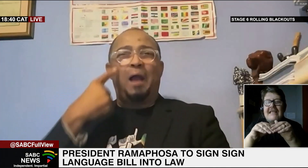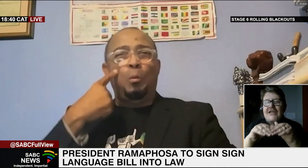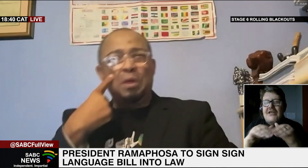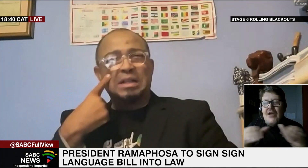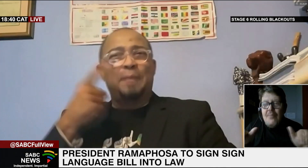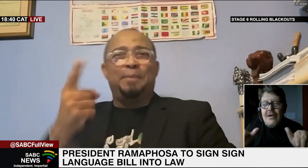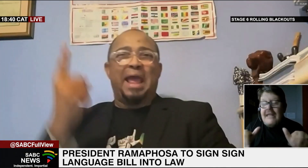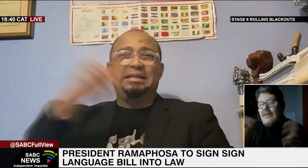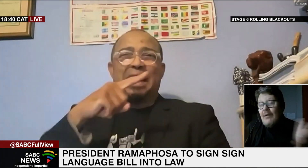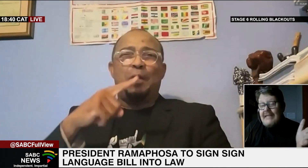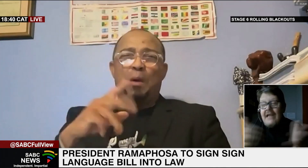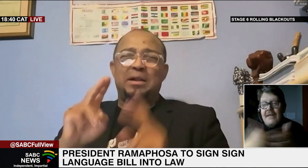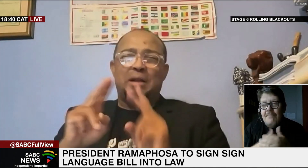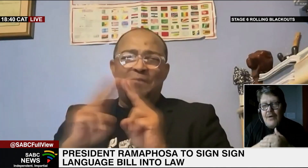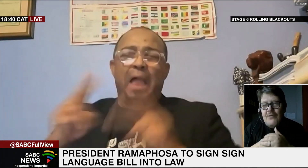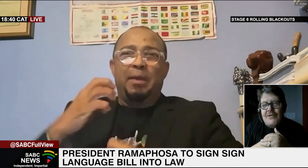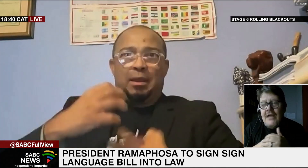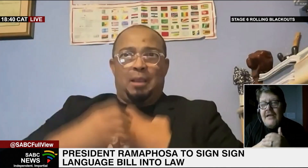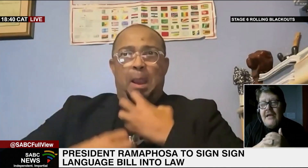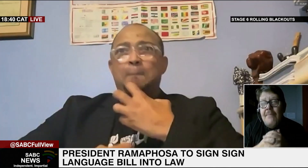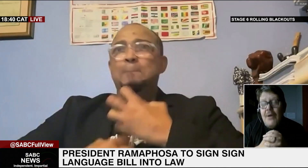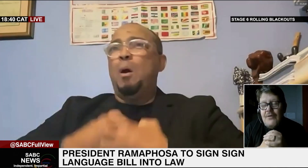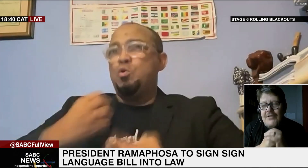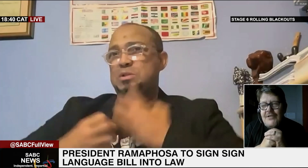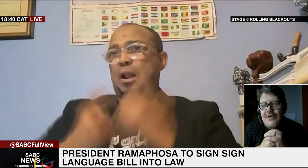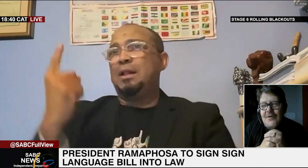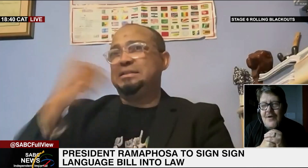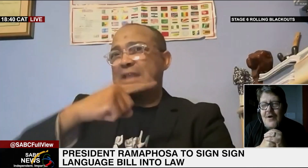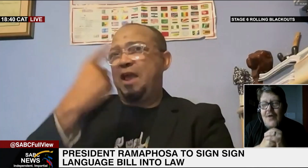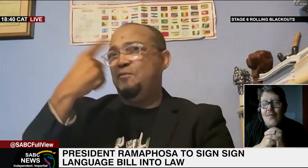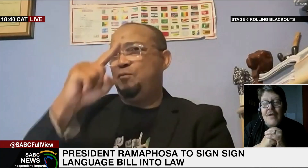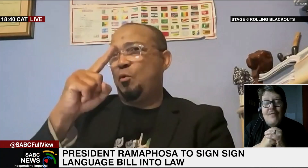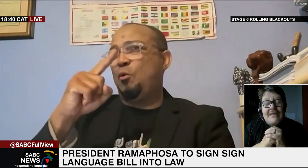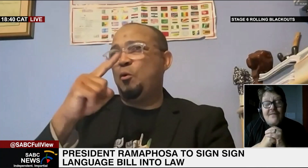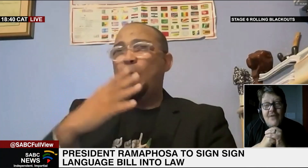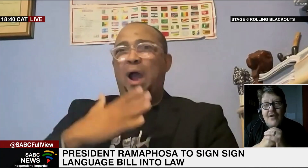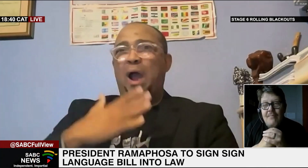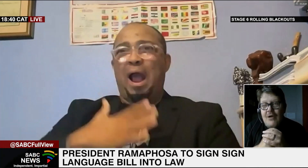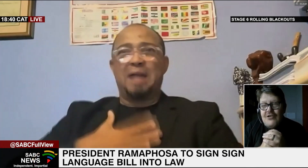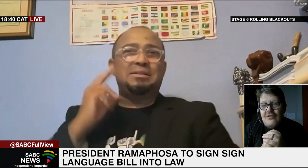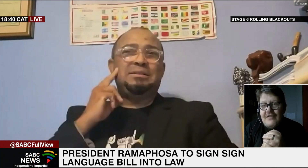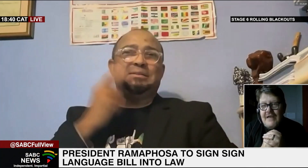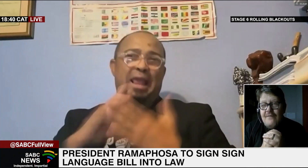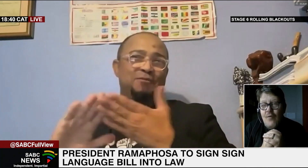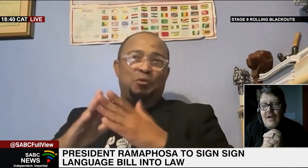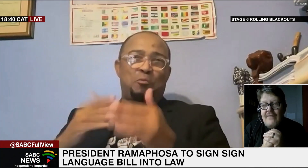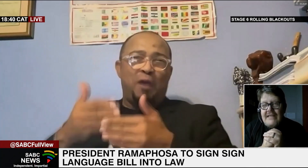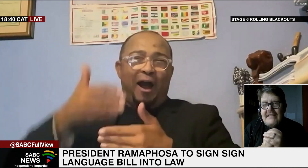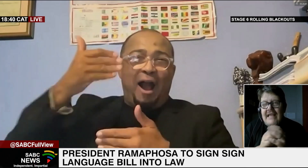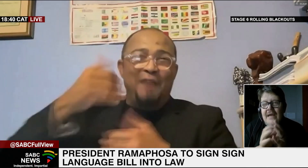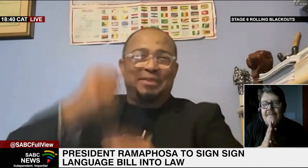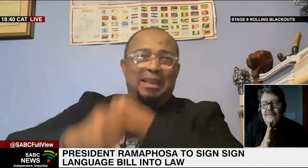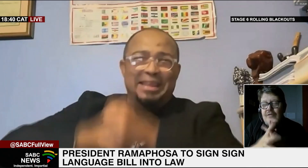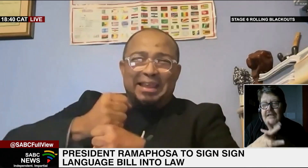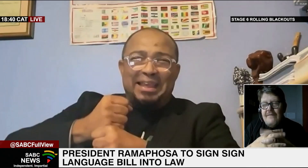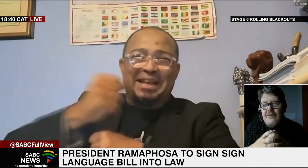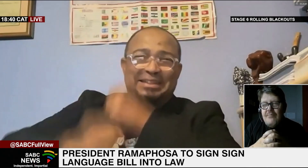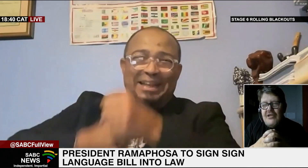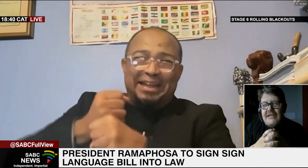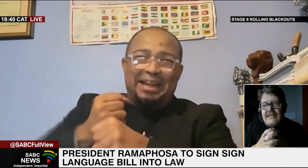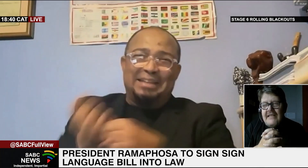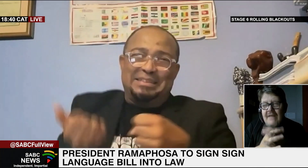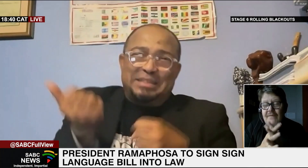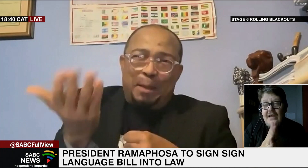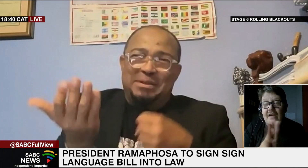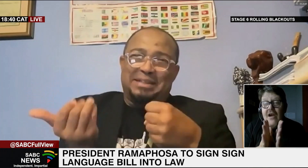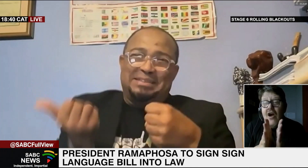abstained. It was unopposed. So it was a very emotional day for all of us, for the deaf